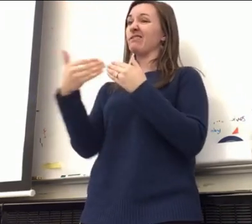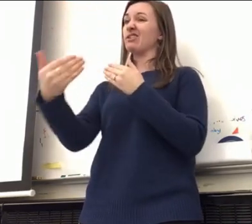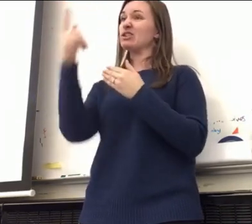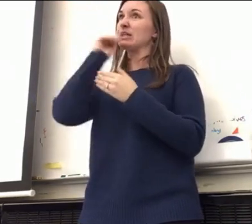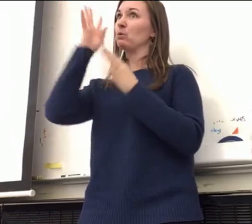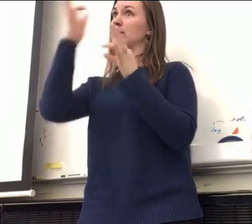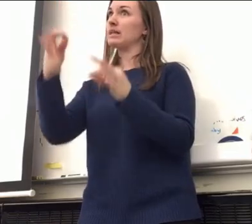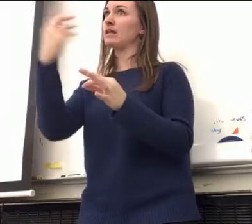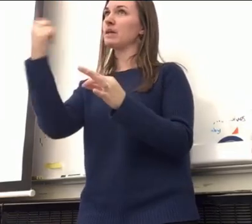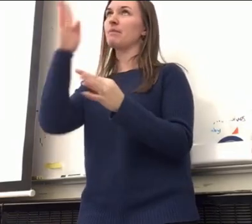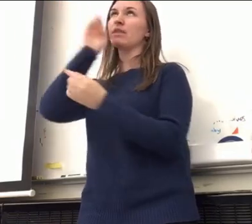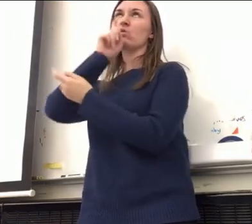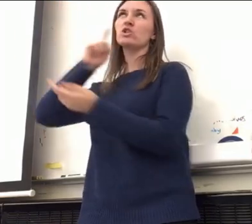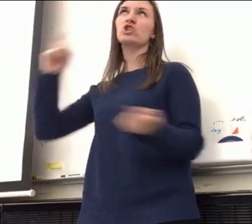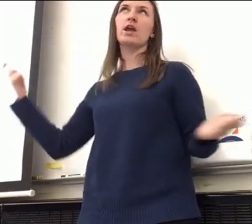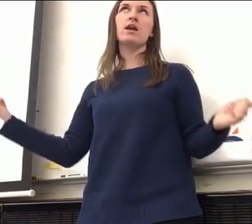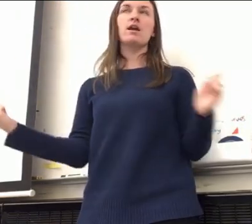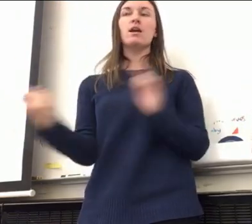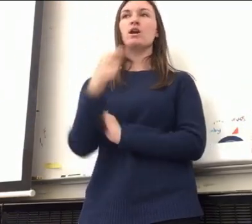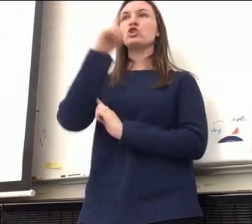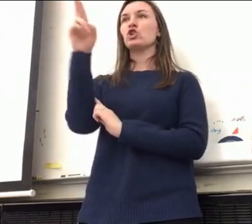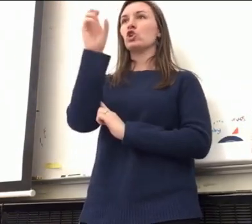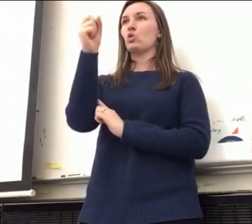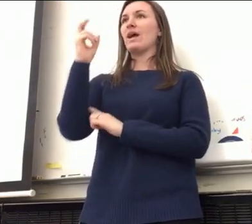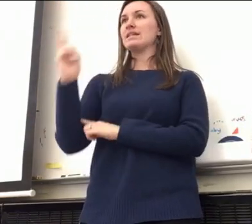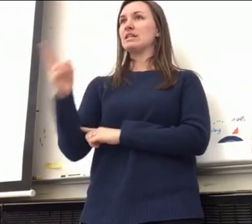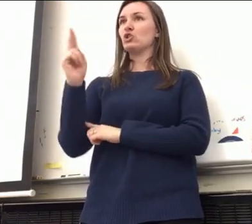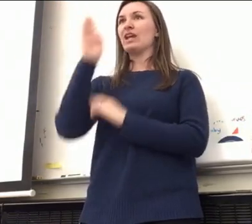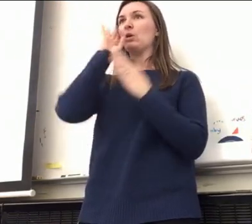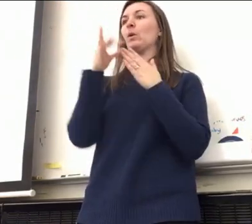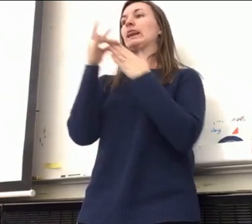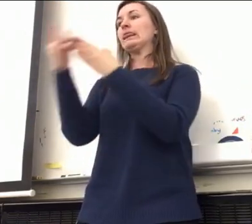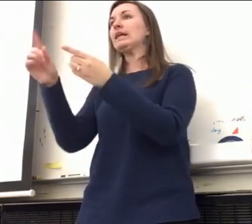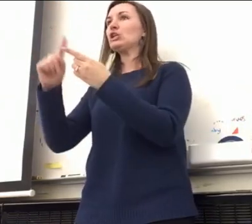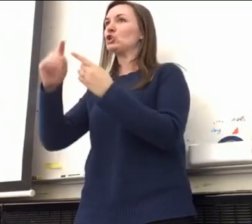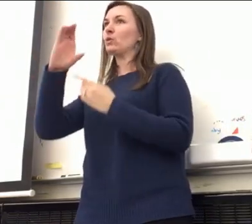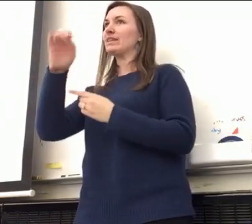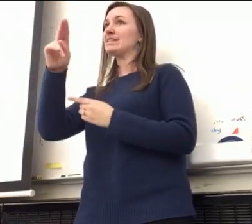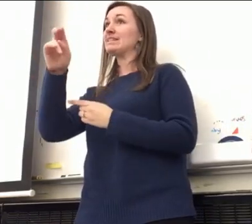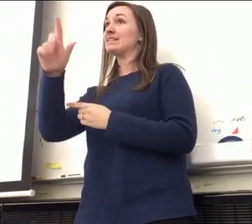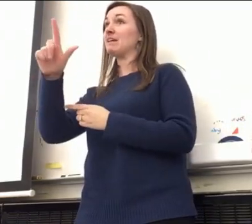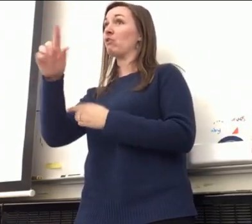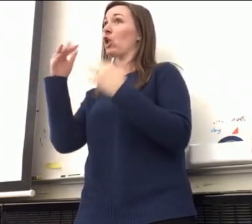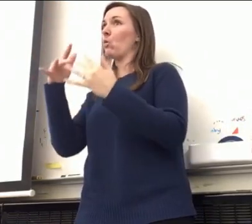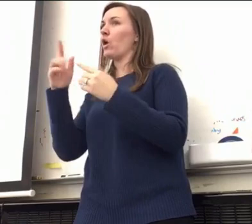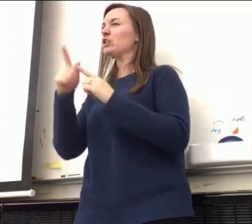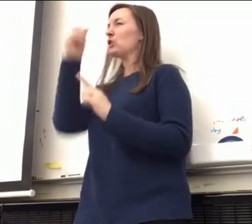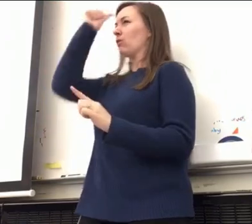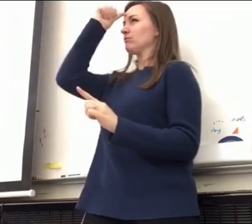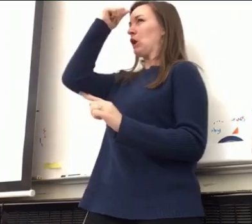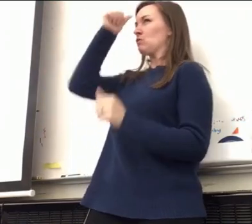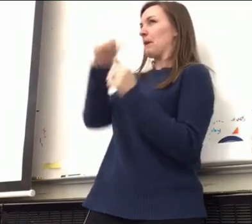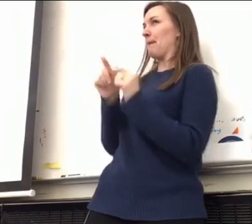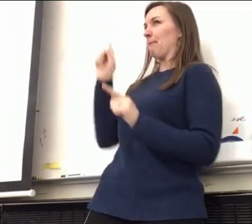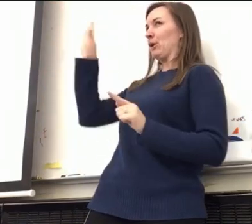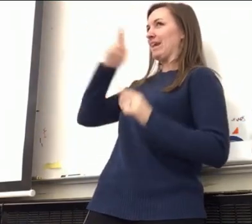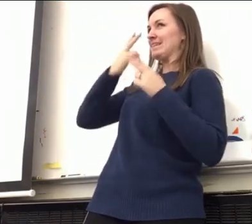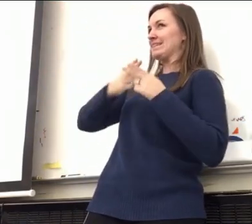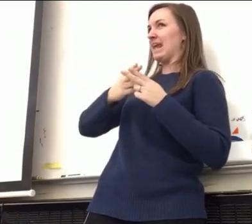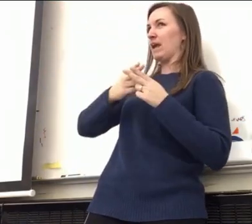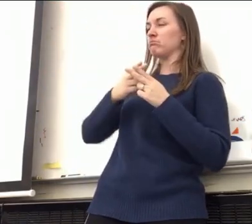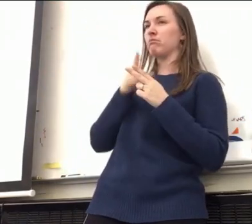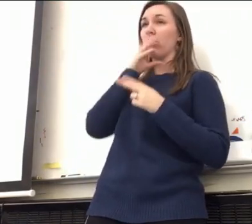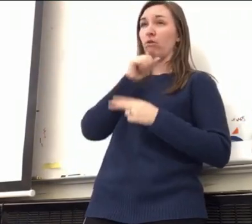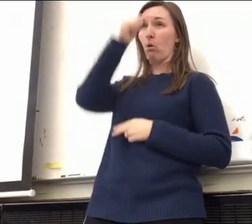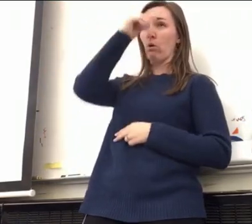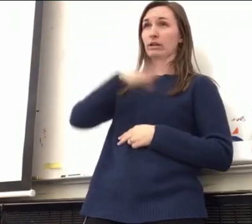that's going to change the course of American history and basically lead directly to the Civil War. But we'll talk about that later. So remember him. Think old guy who looks like a